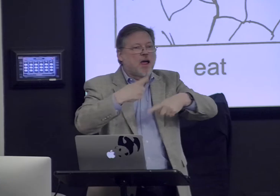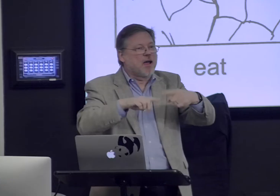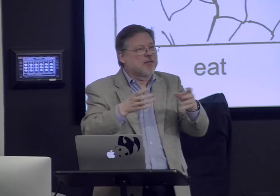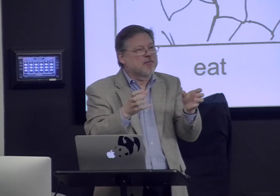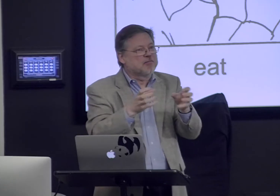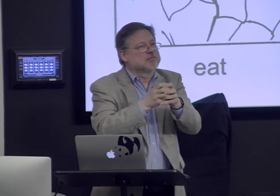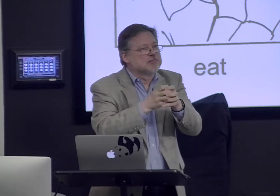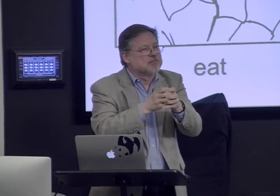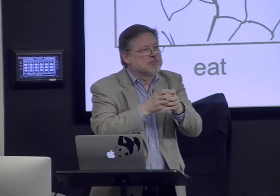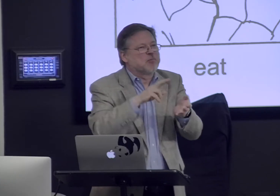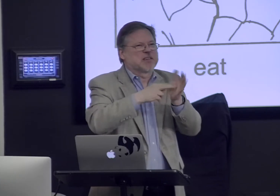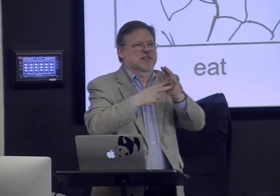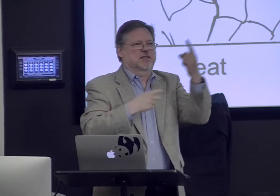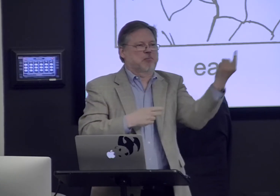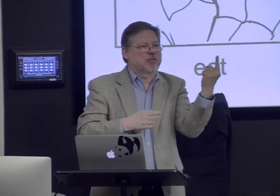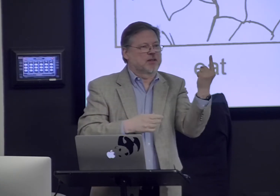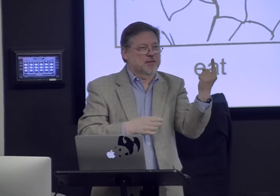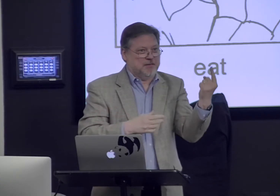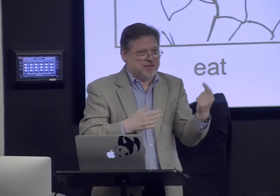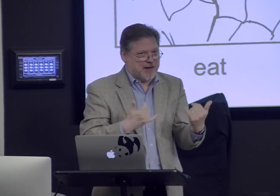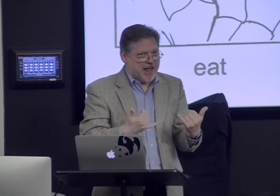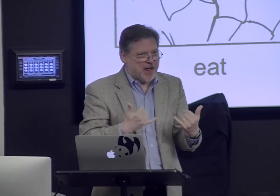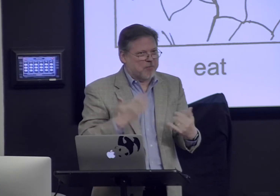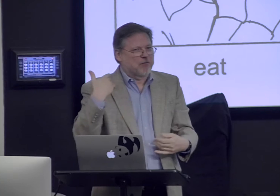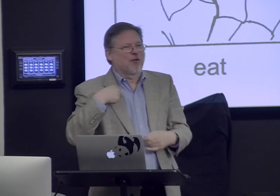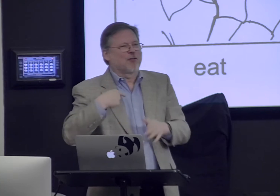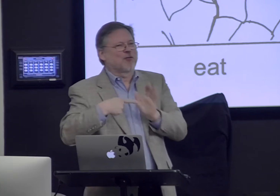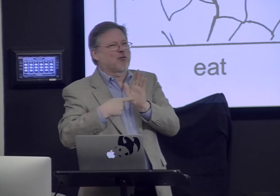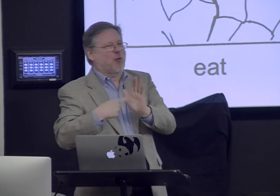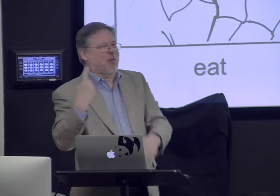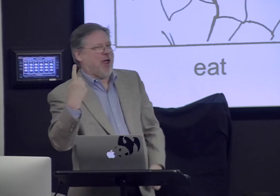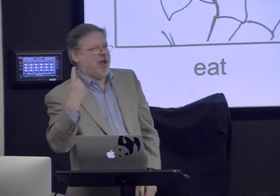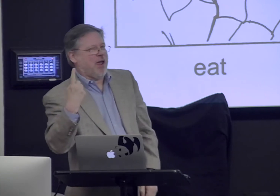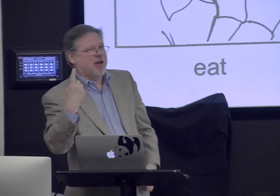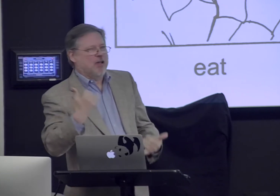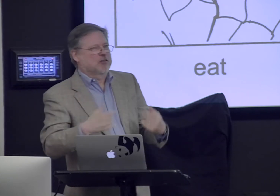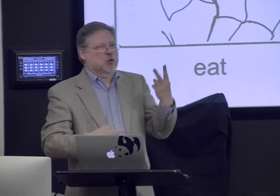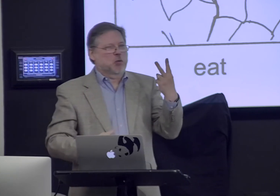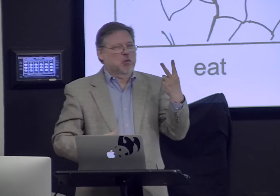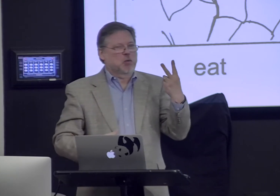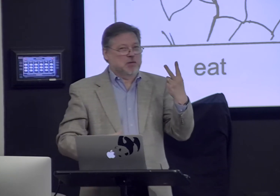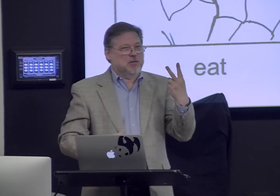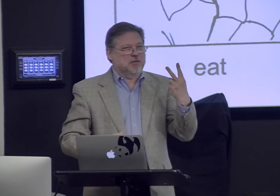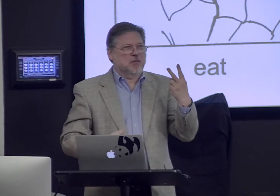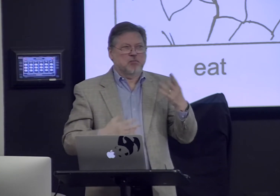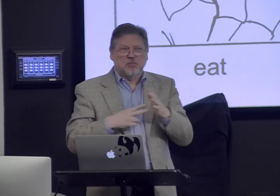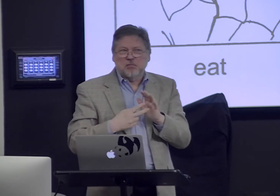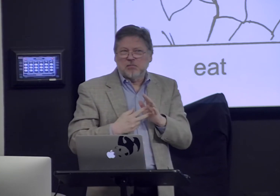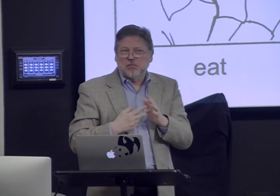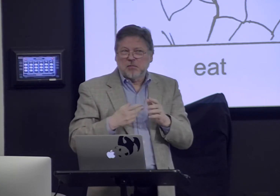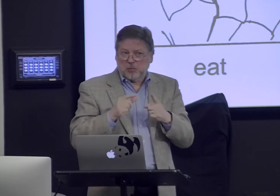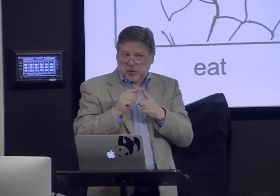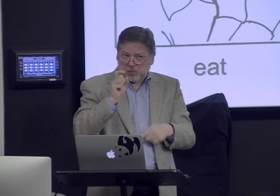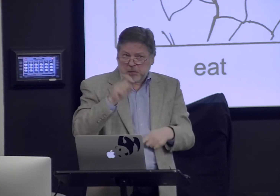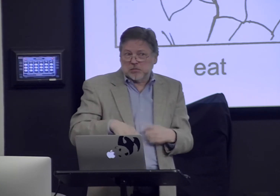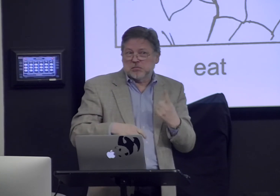So this tells us that two signs can be used in conjunction with each other to mean something. So the example I just gave